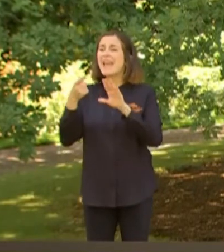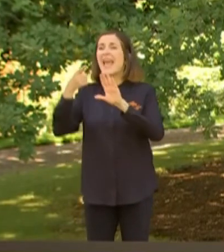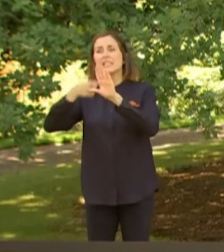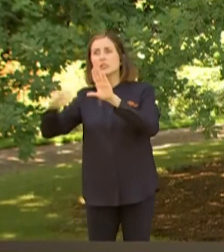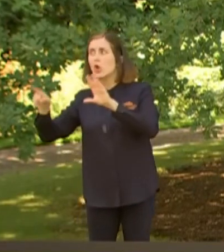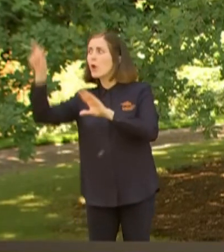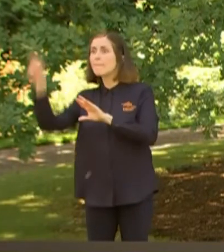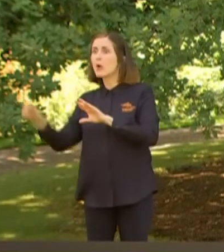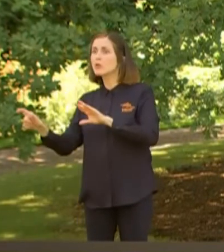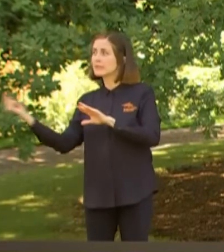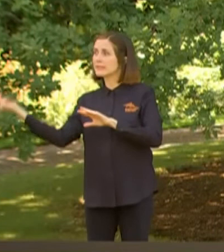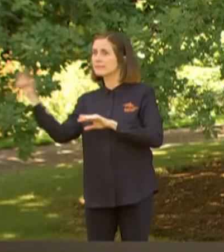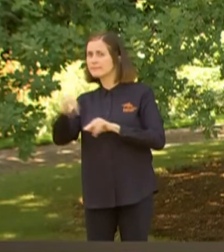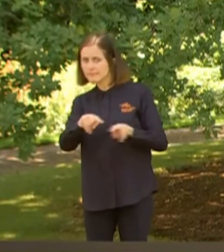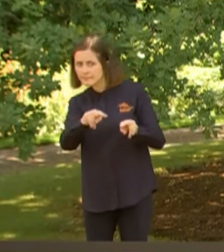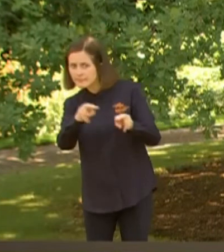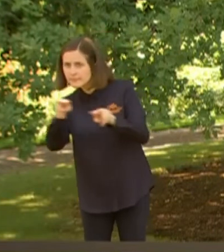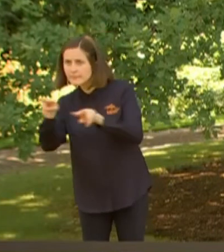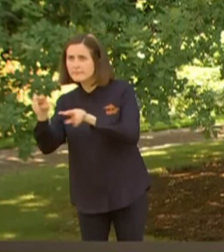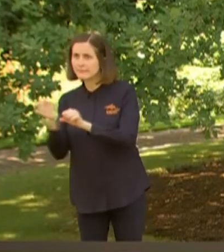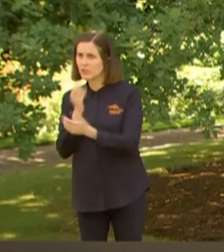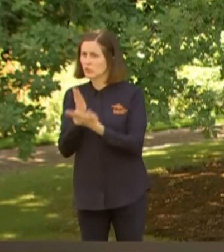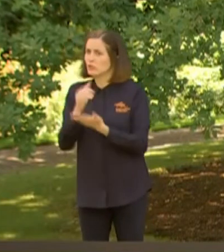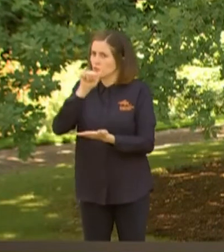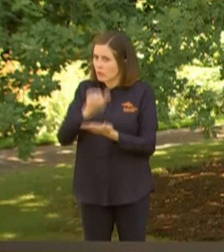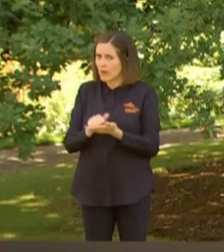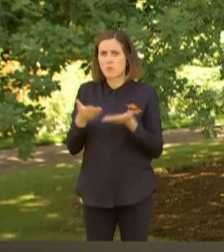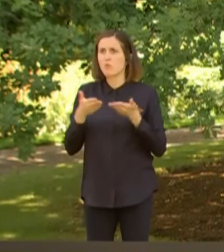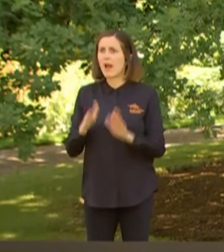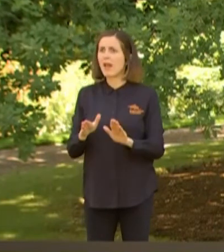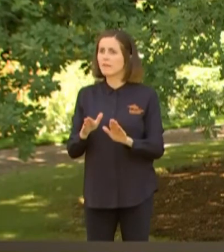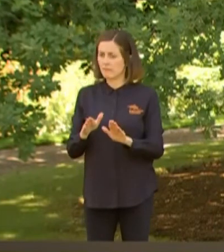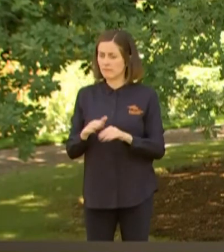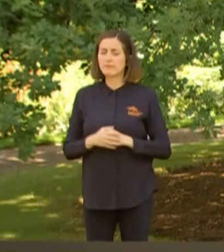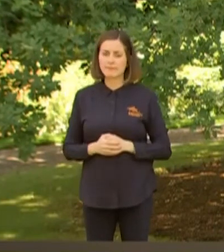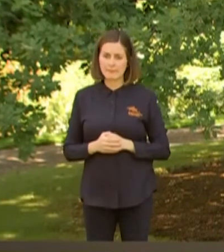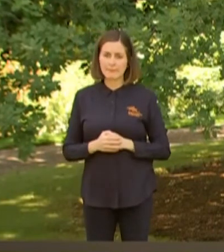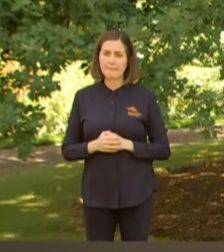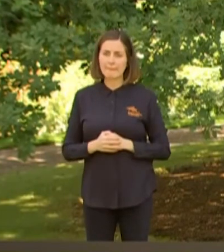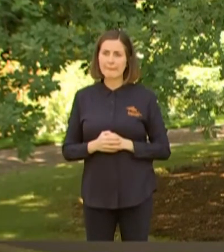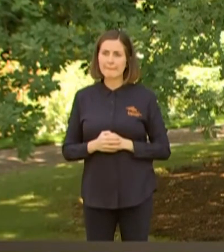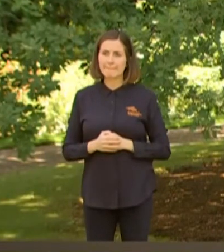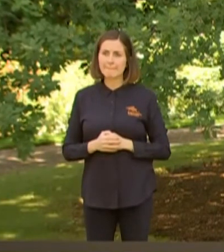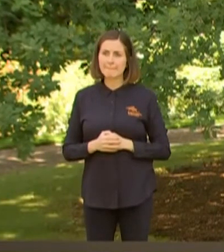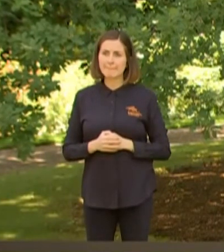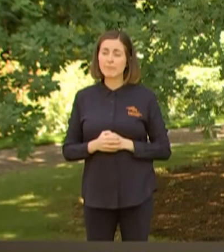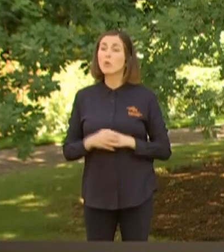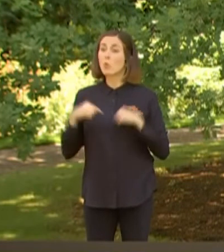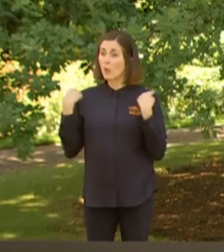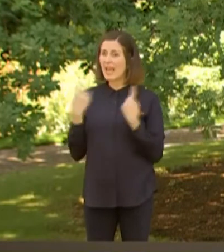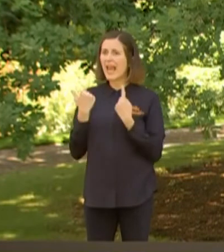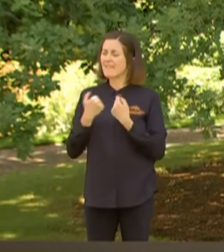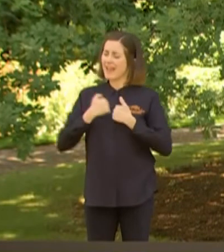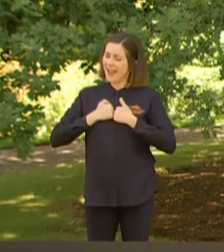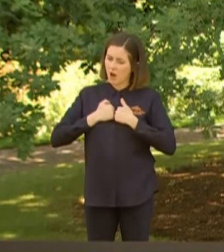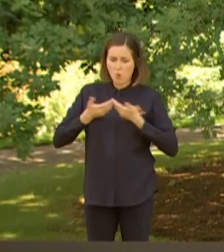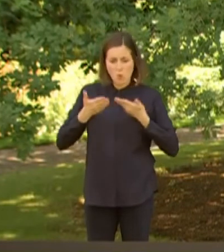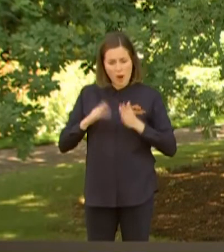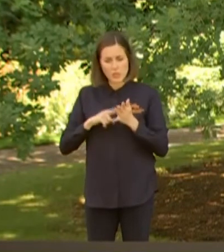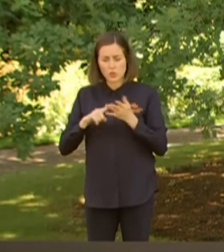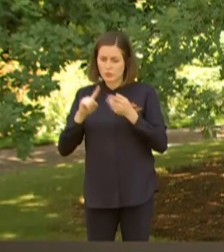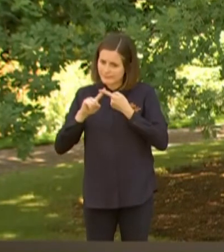to ensure that people are safe and that our standards are being met. It also means that we have a process for continuous improvement. So we don't